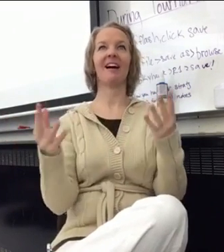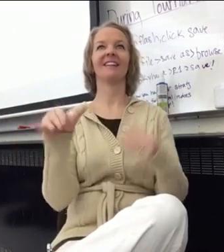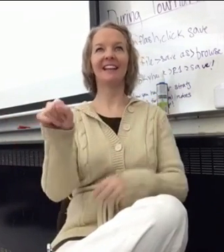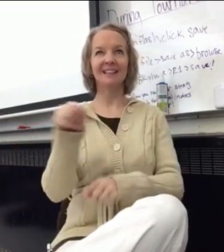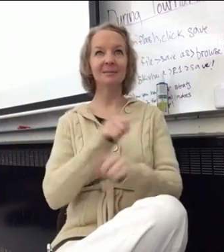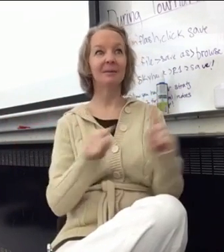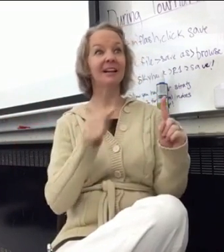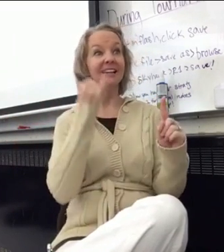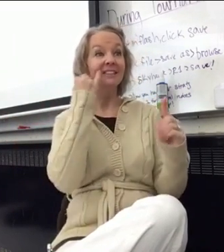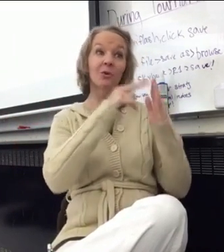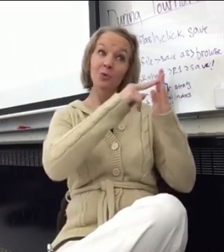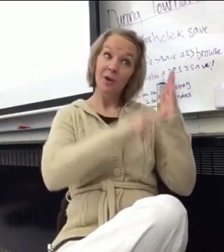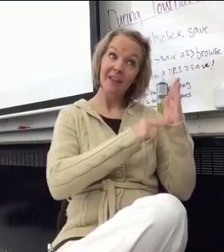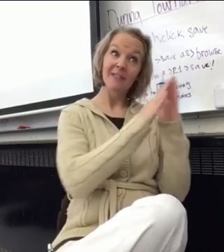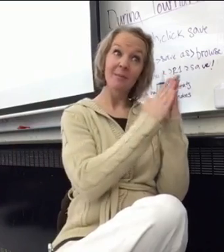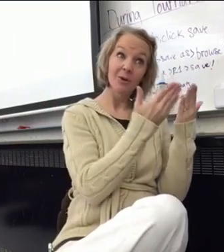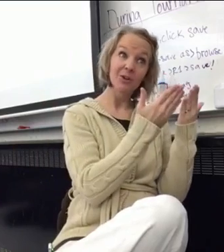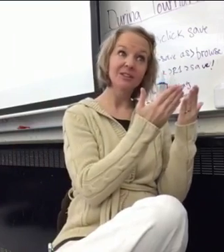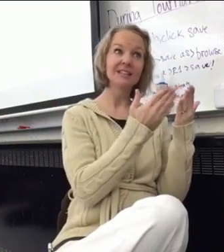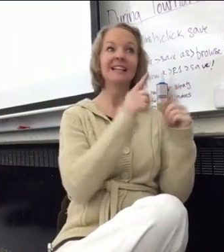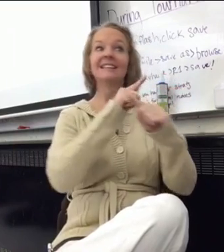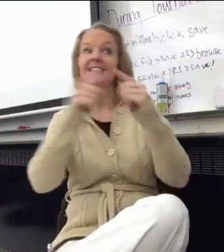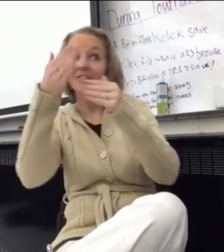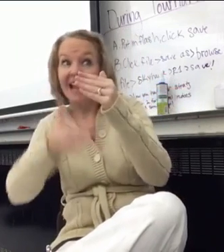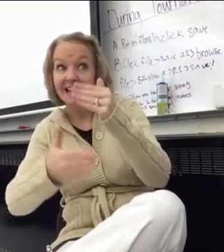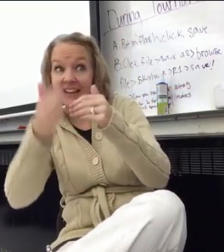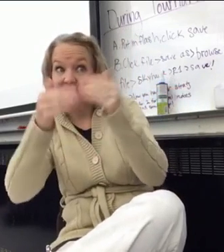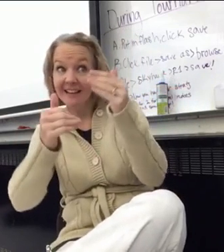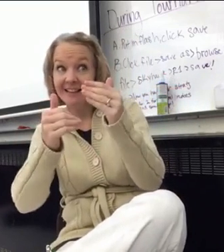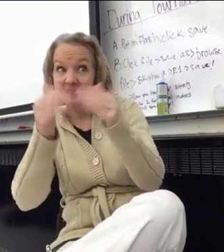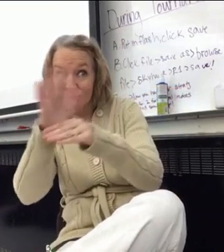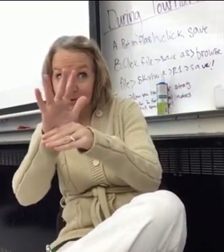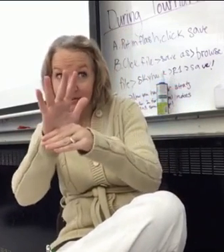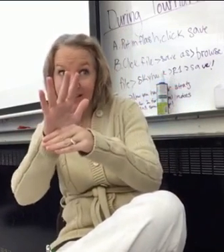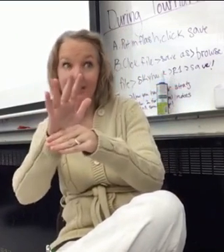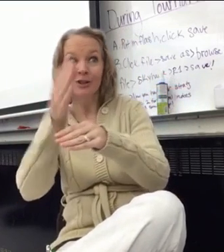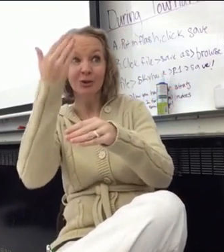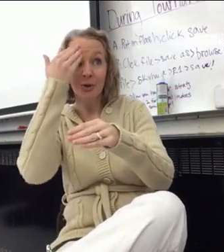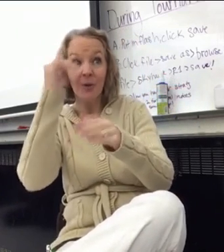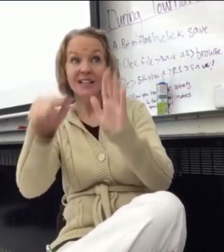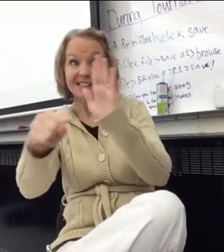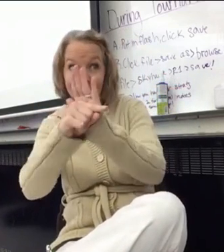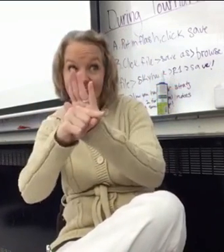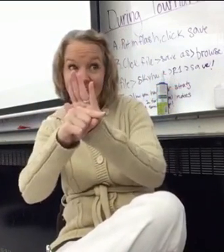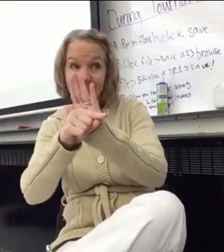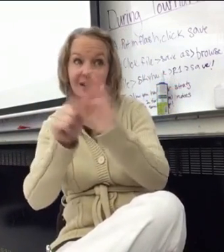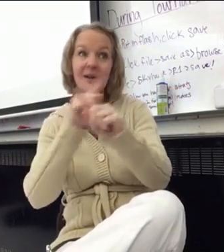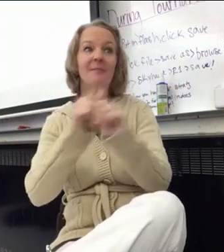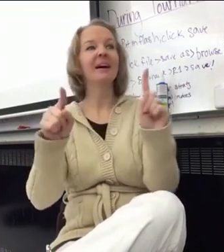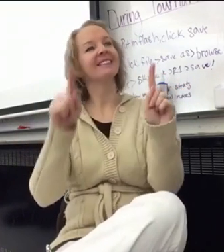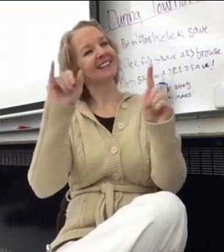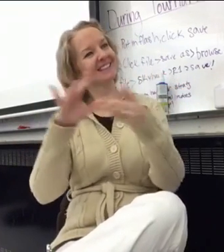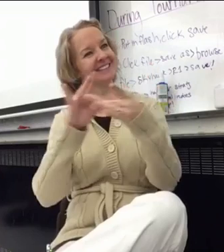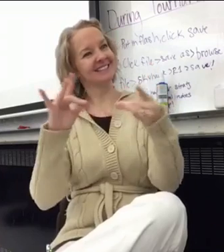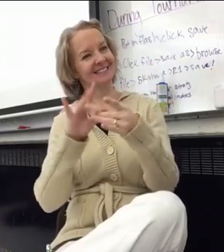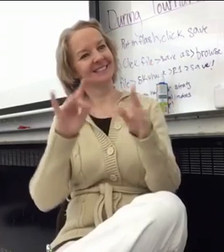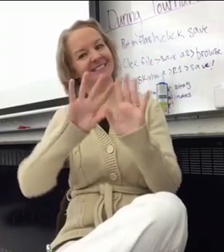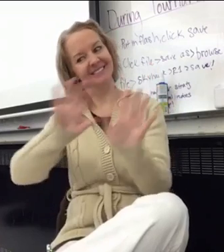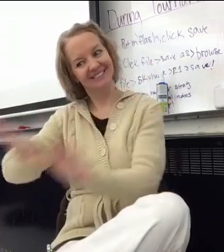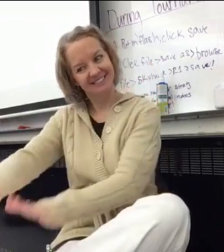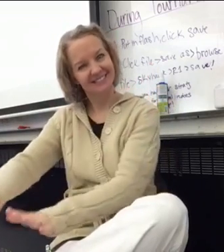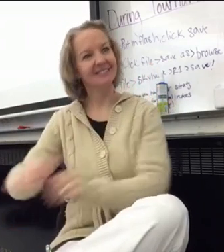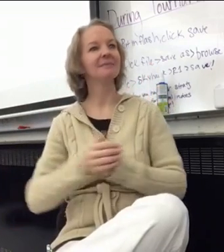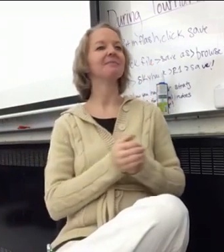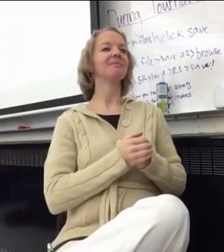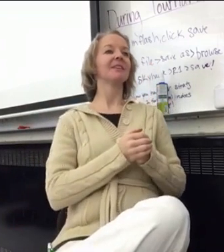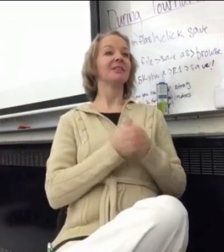have read the books, which is a different ending than the movie, then you would know why that's a bad thing. But anyways, that's a different story. So, with